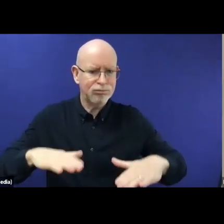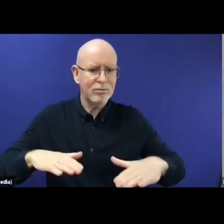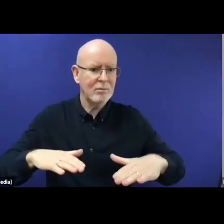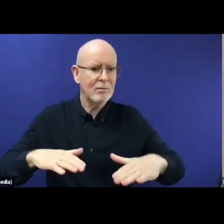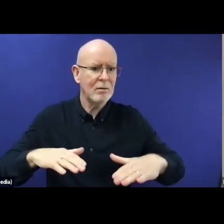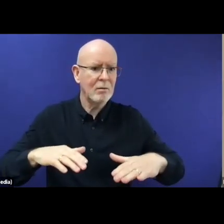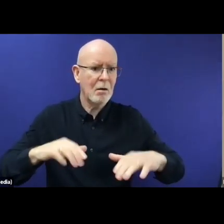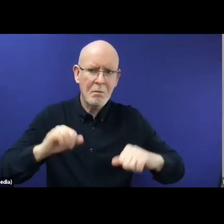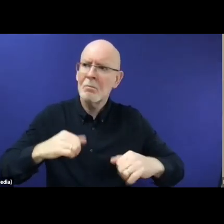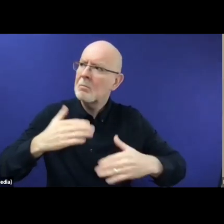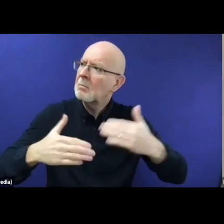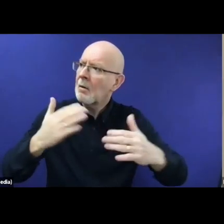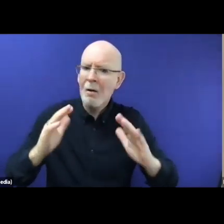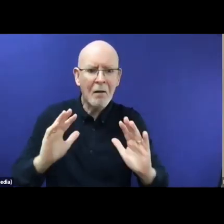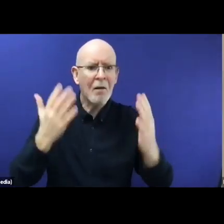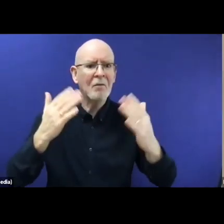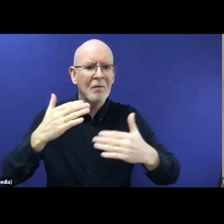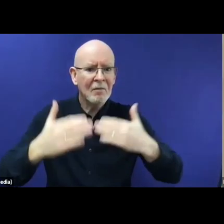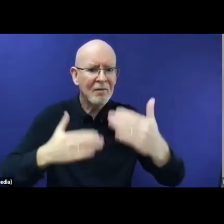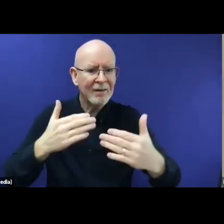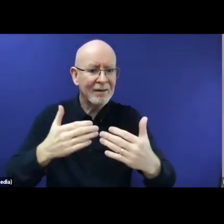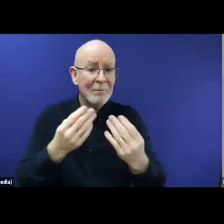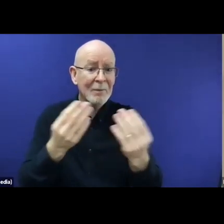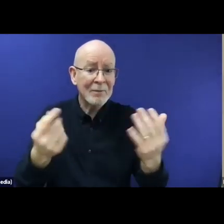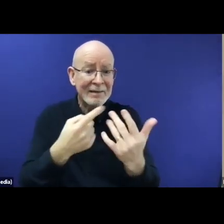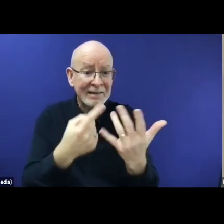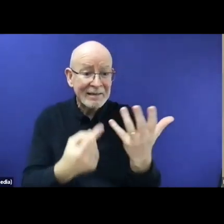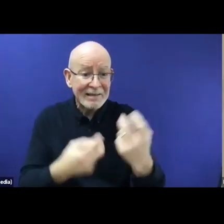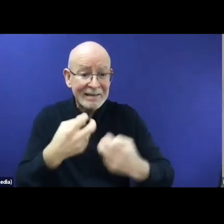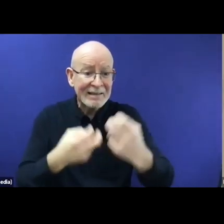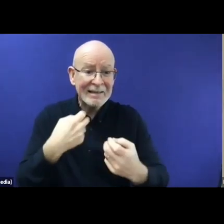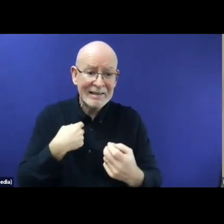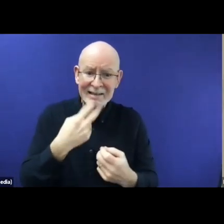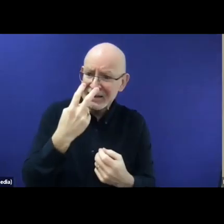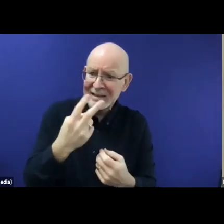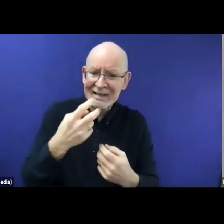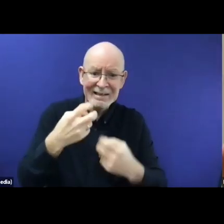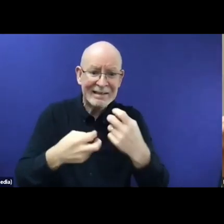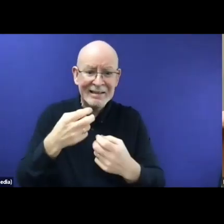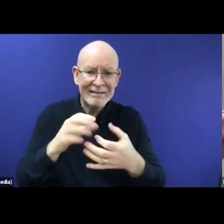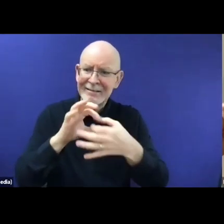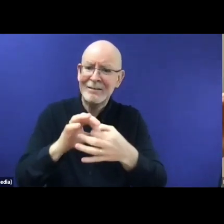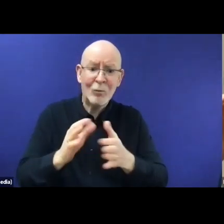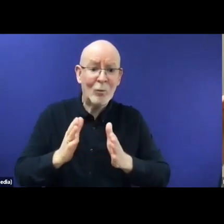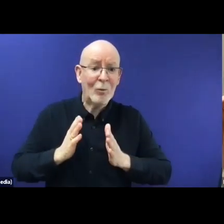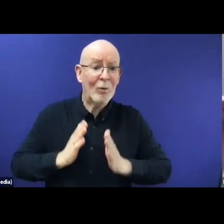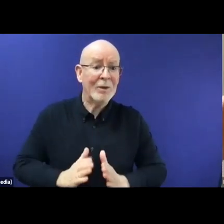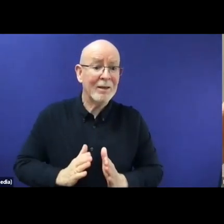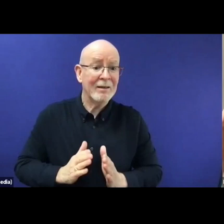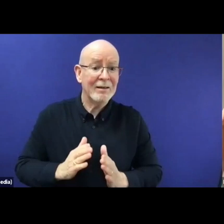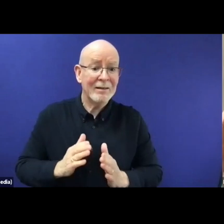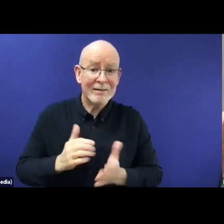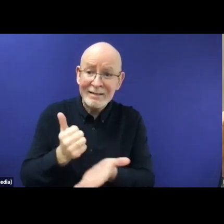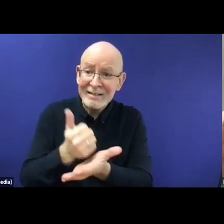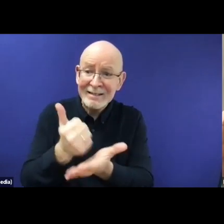interventions wouldn't arise. Now, the Compact, of course, recognizes also that the lives of the refugees are inextricably linked to those